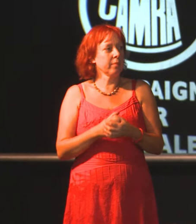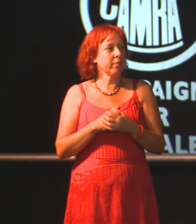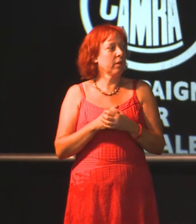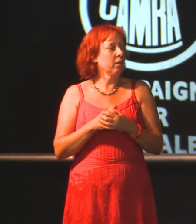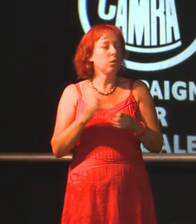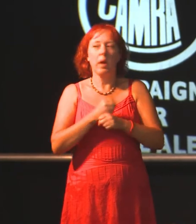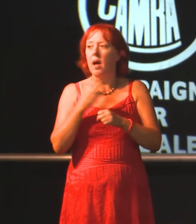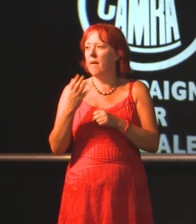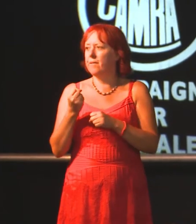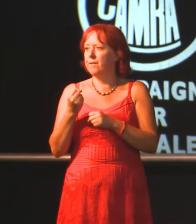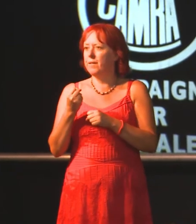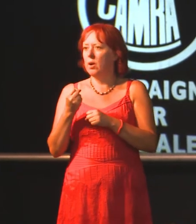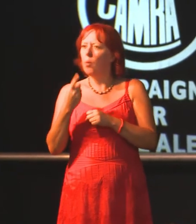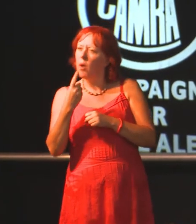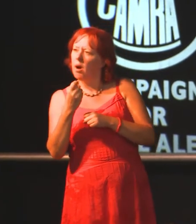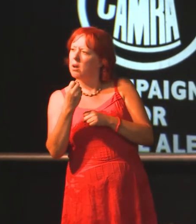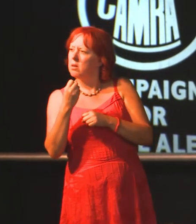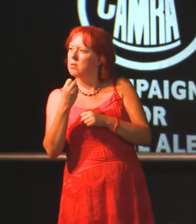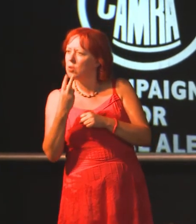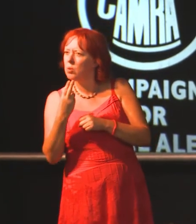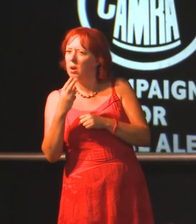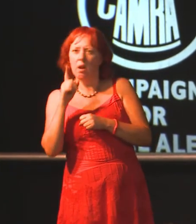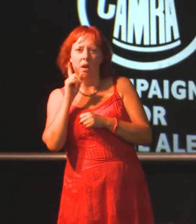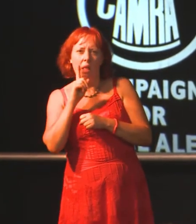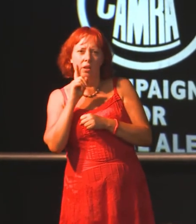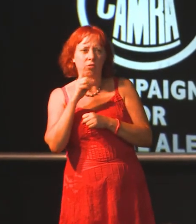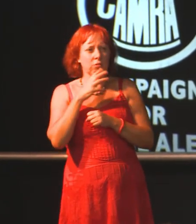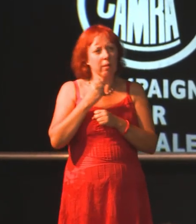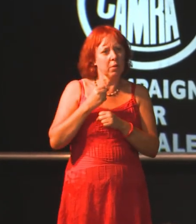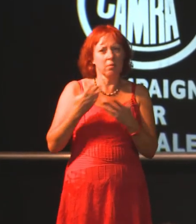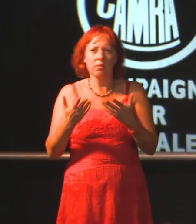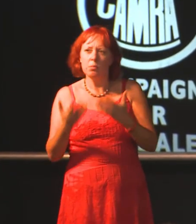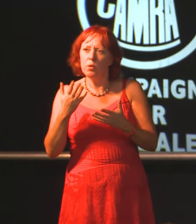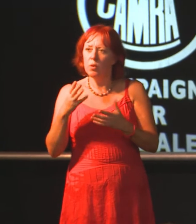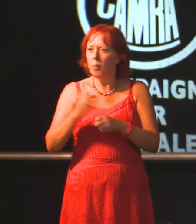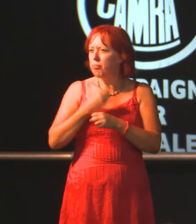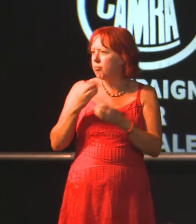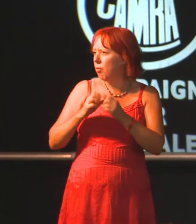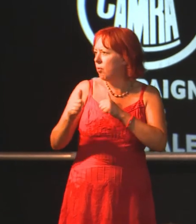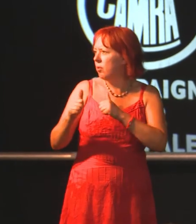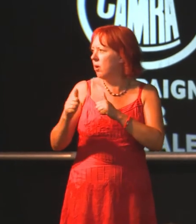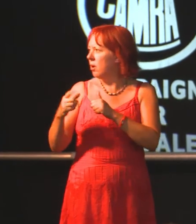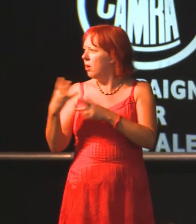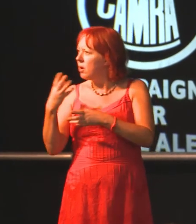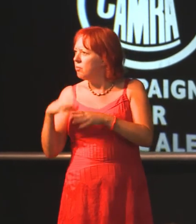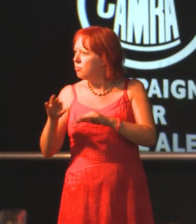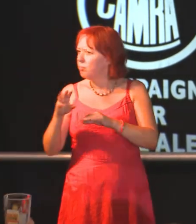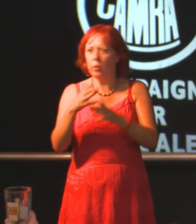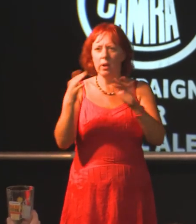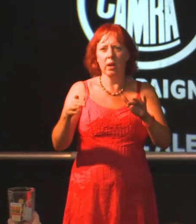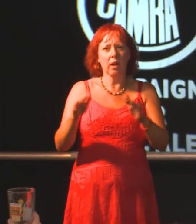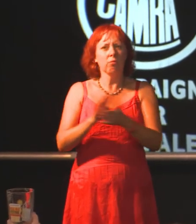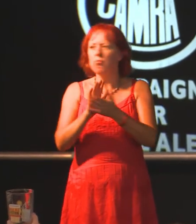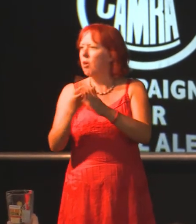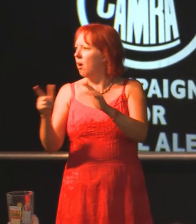And do we have one or two ladies and gentlemen who brew some of our wonderful national drink to